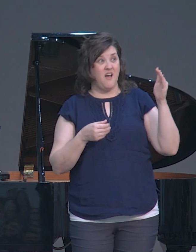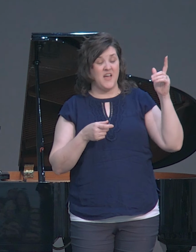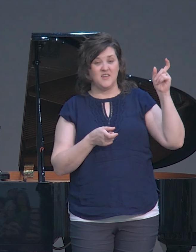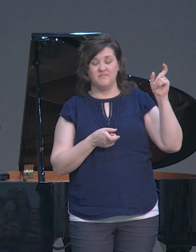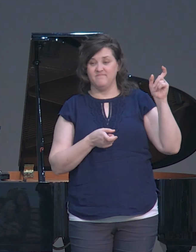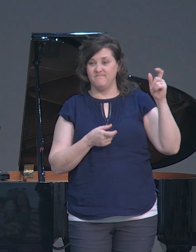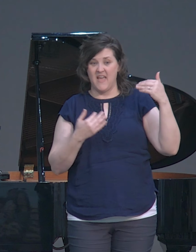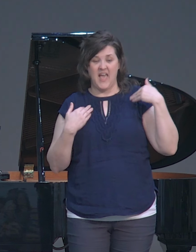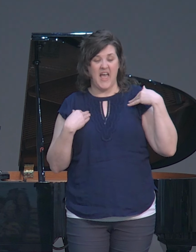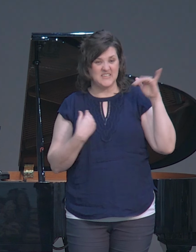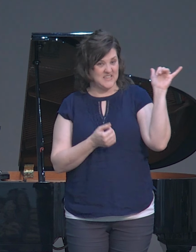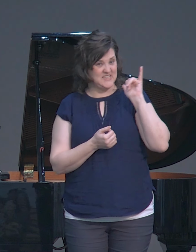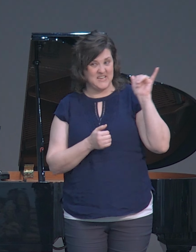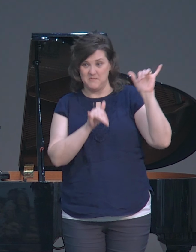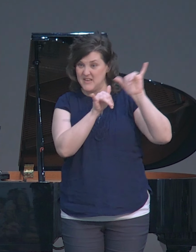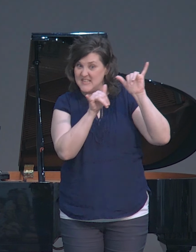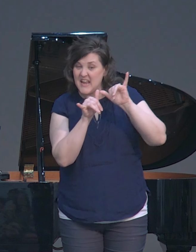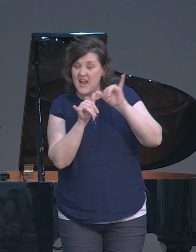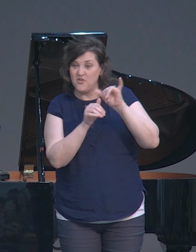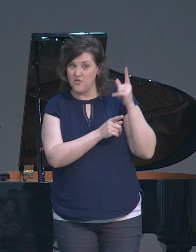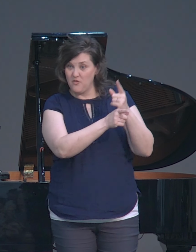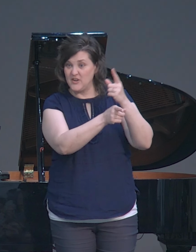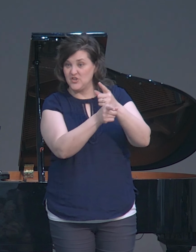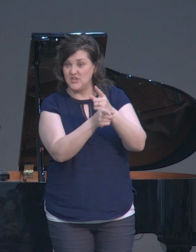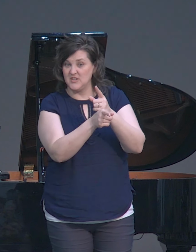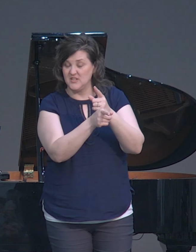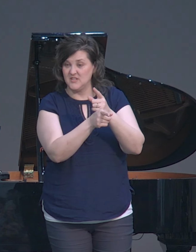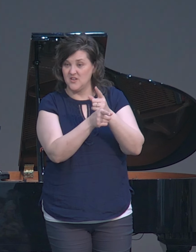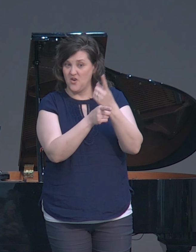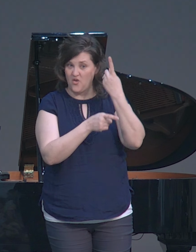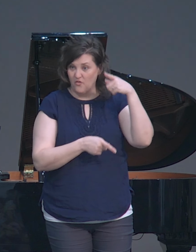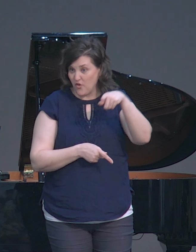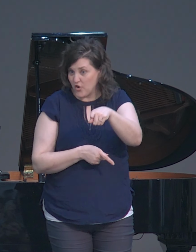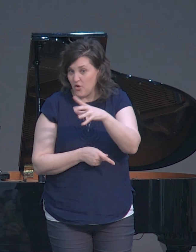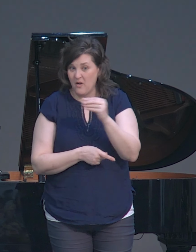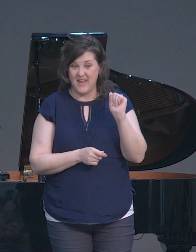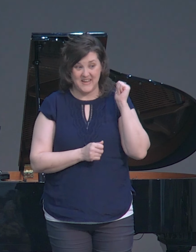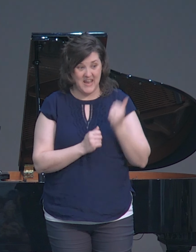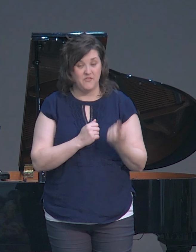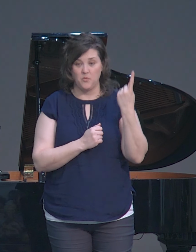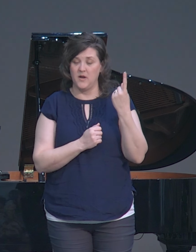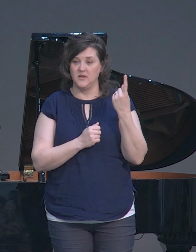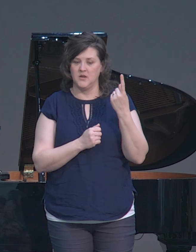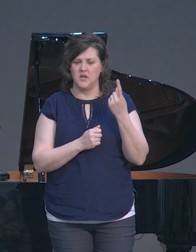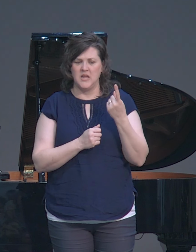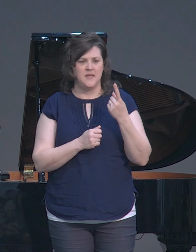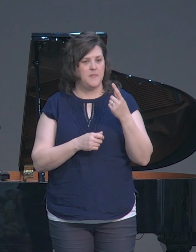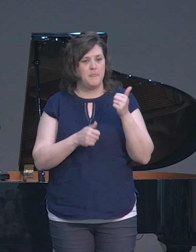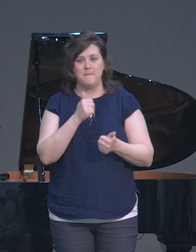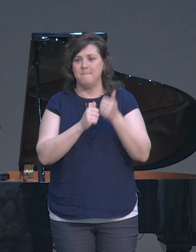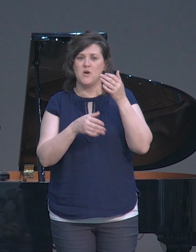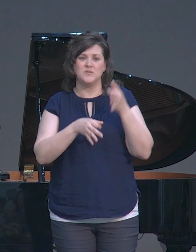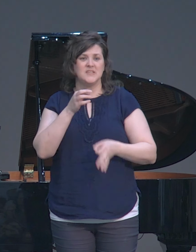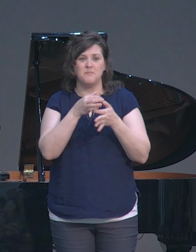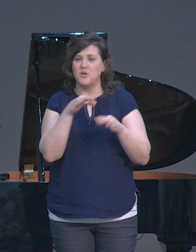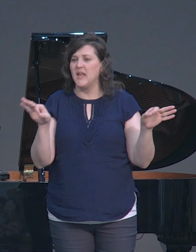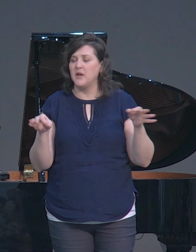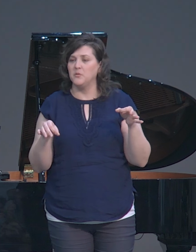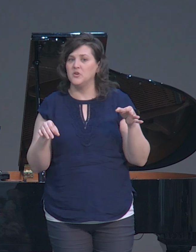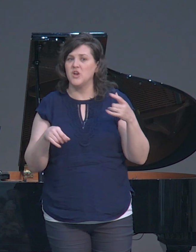righteousness that everyone else is. When I look at this passage in the simplest language, here's what I see. I must be a person